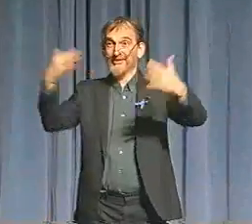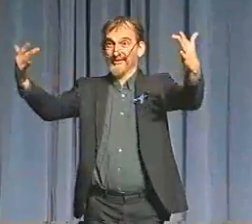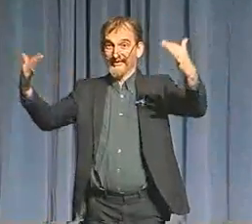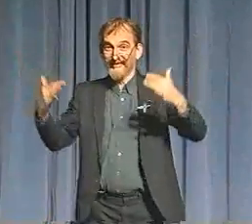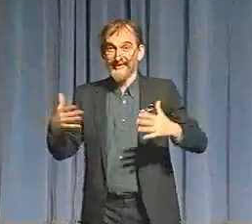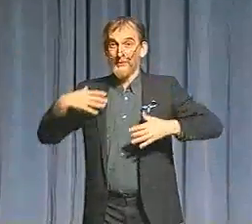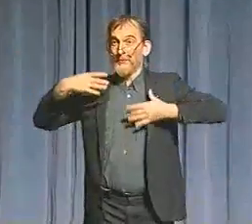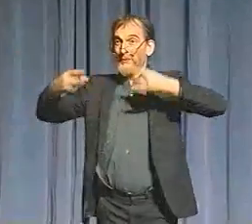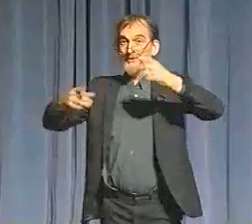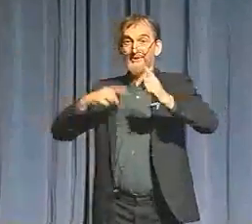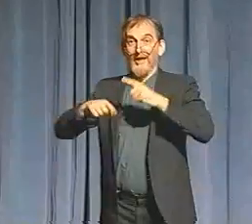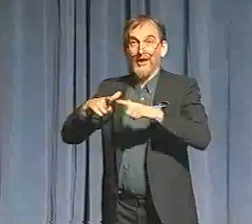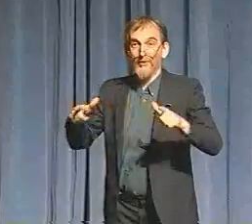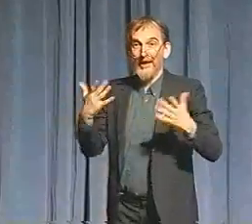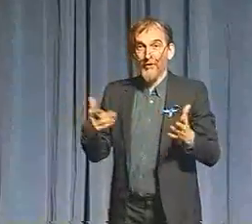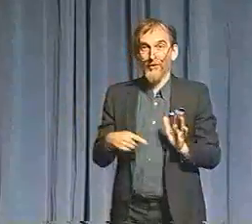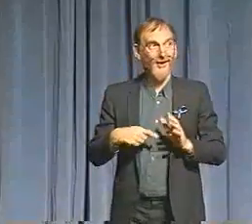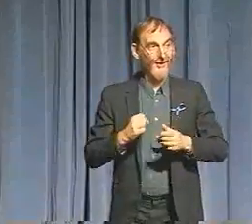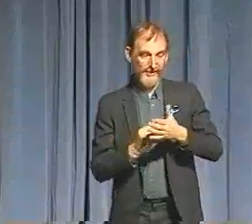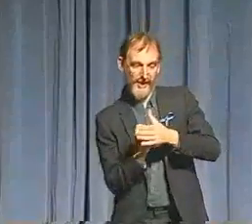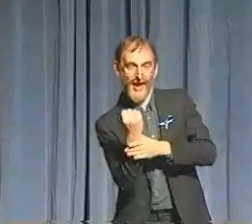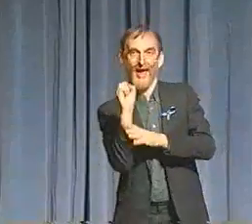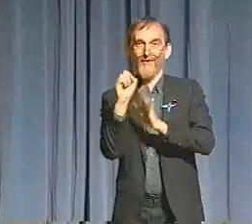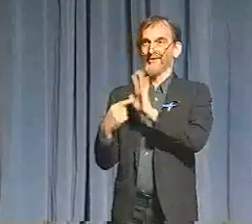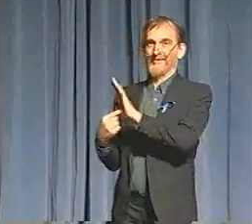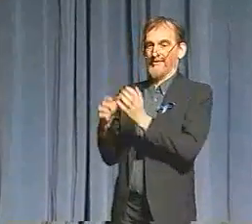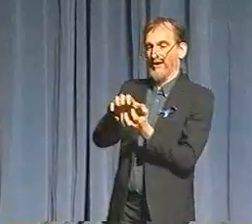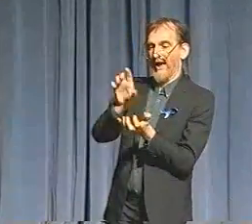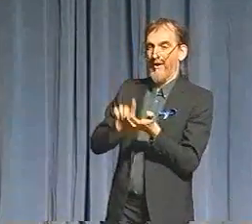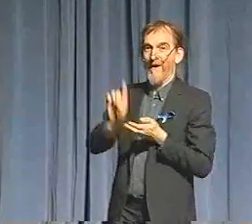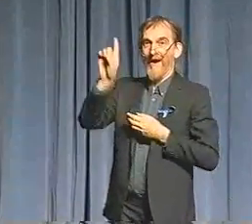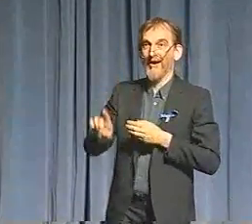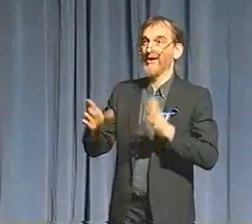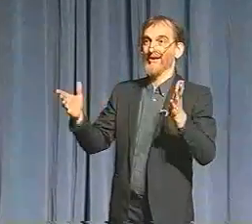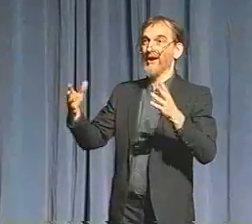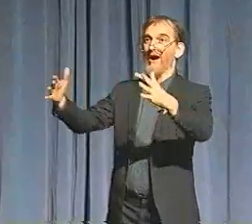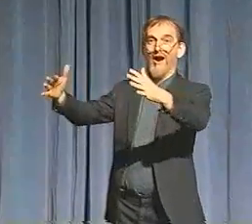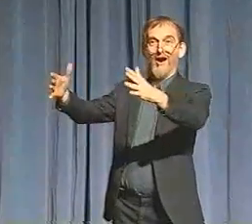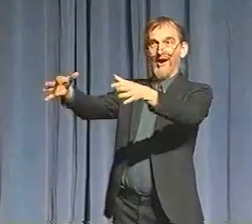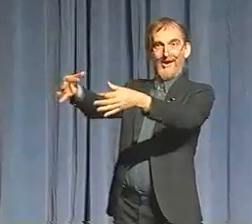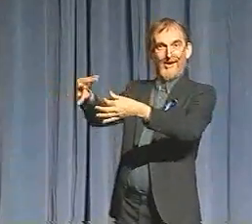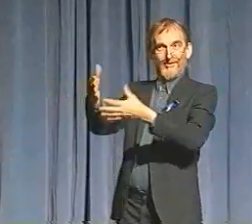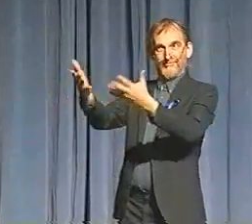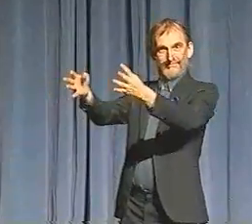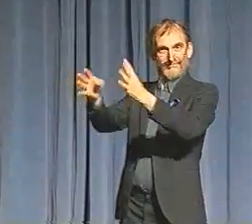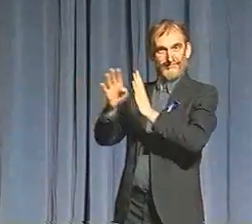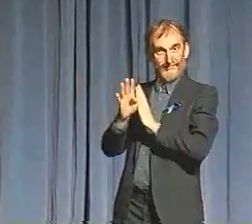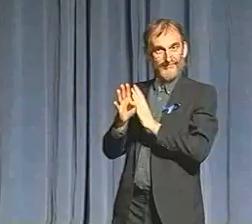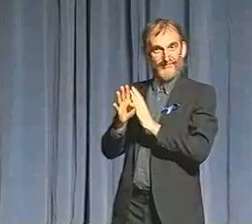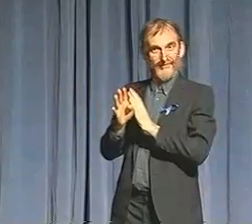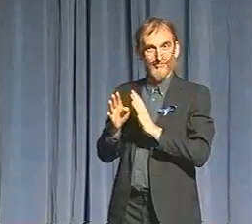I'm here. And I've learned sign language. We need to grow out and come out of our shells